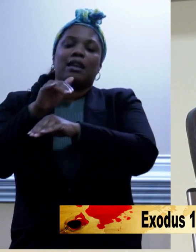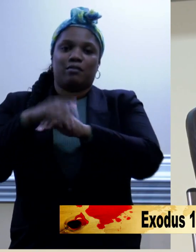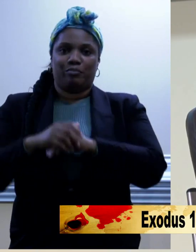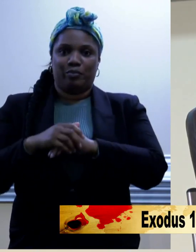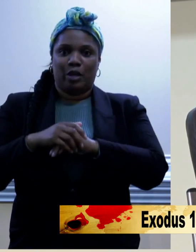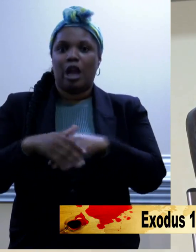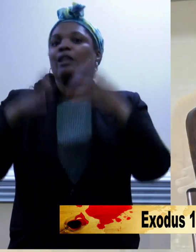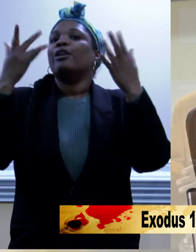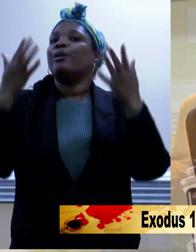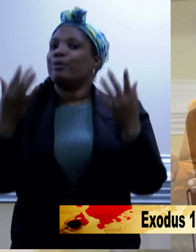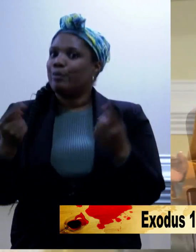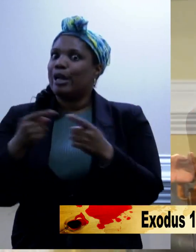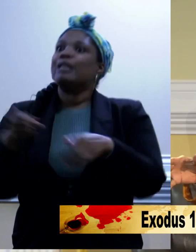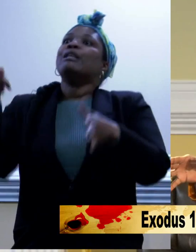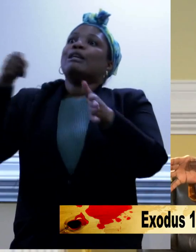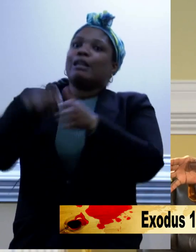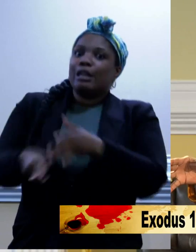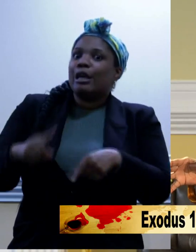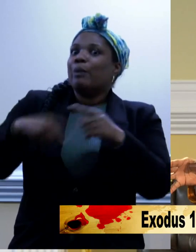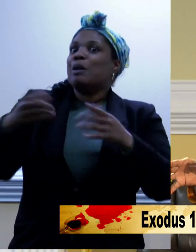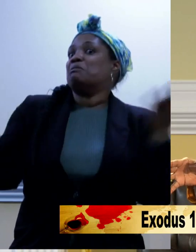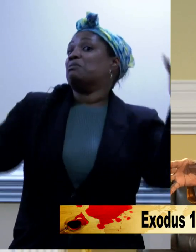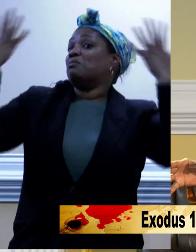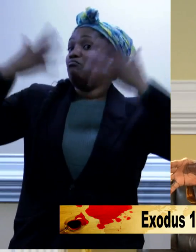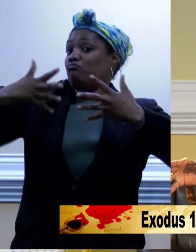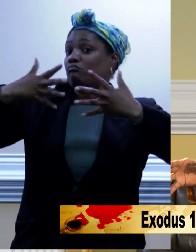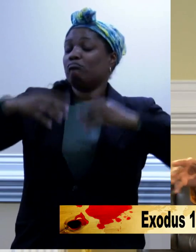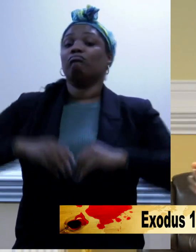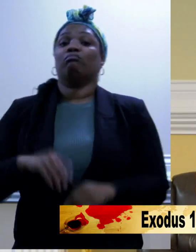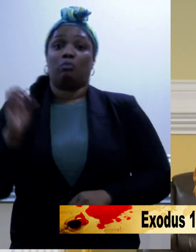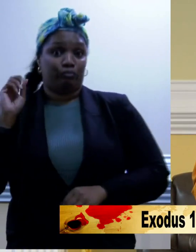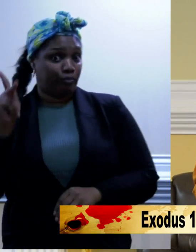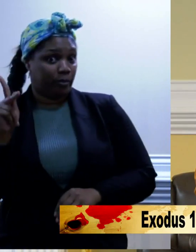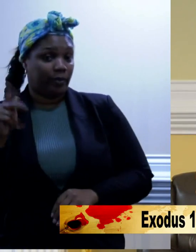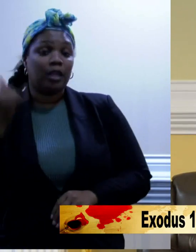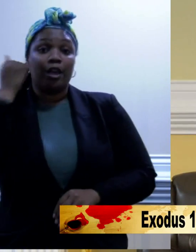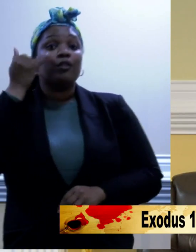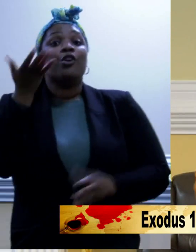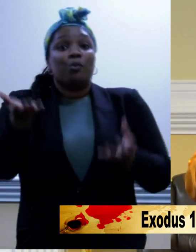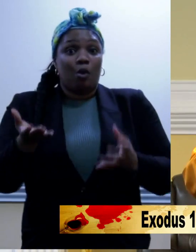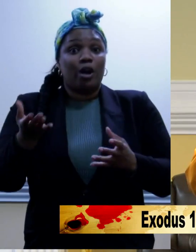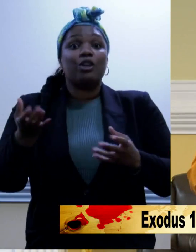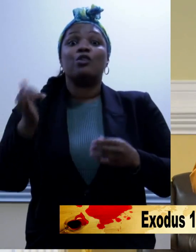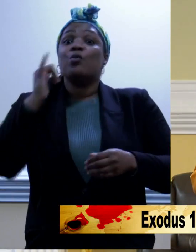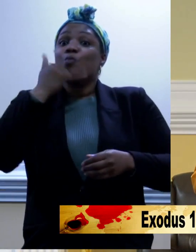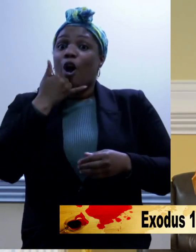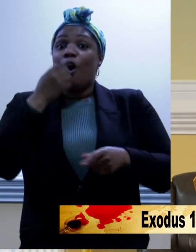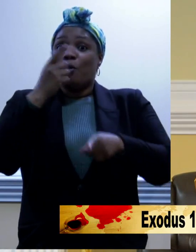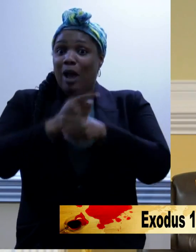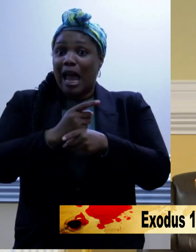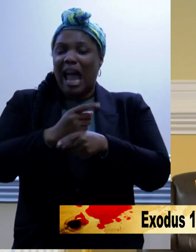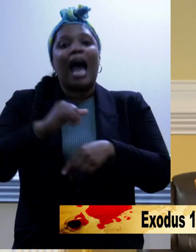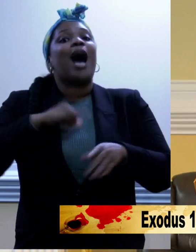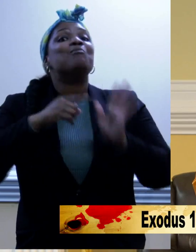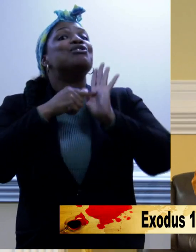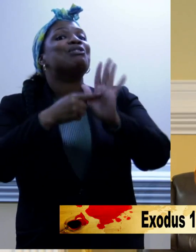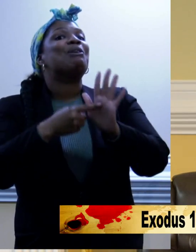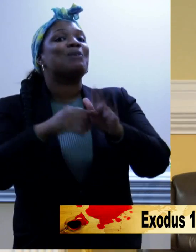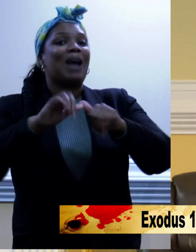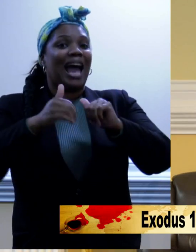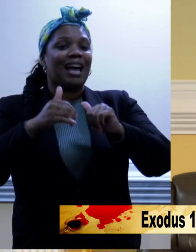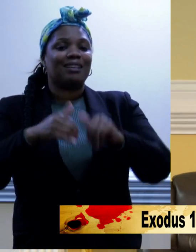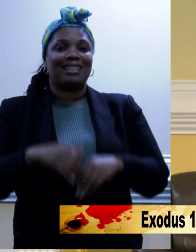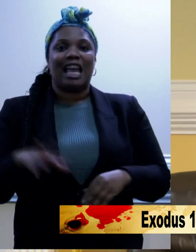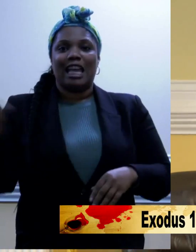Then you kill it when it's done. Okay? So if you want to do wrong right, I'm going to tell you how to do wrong right. Get